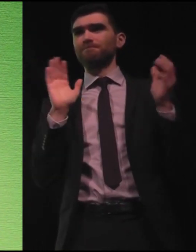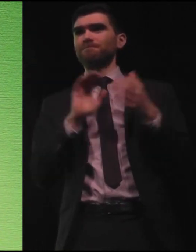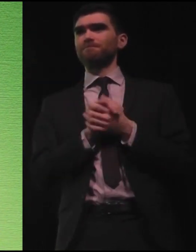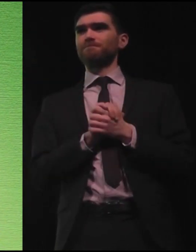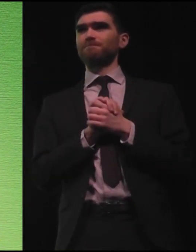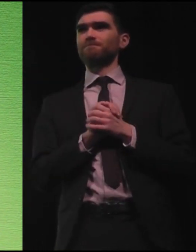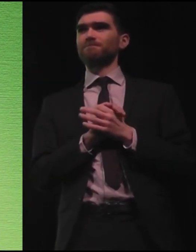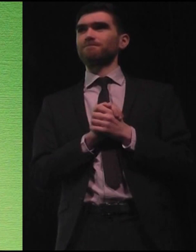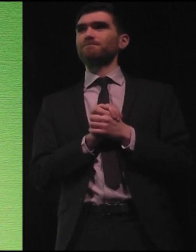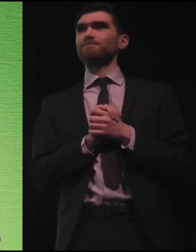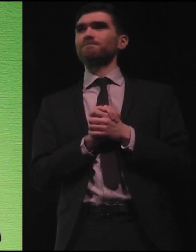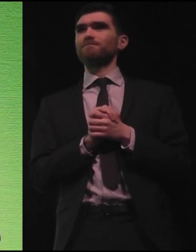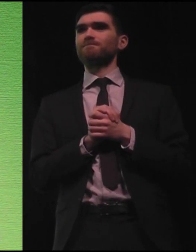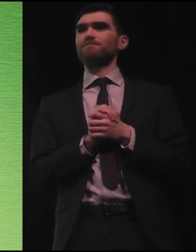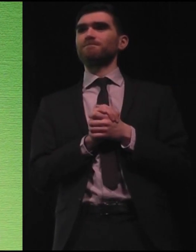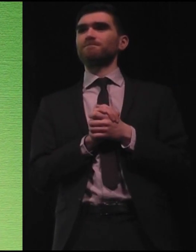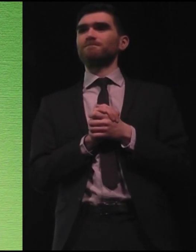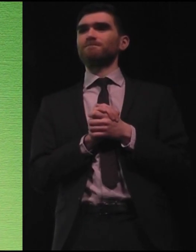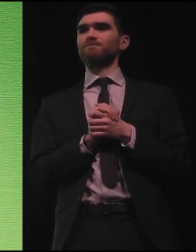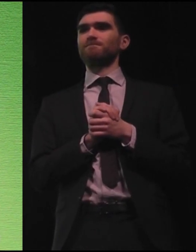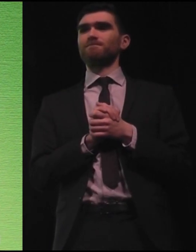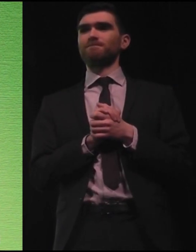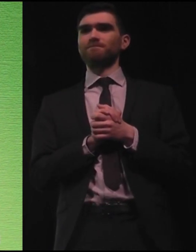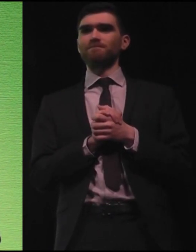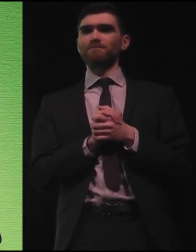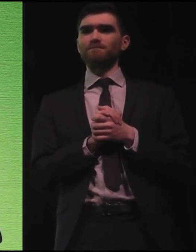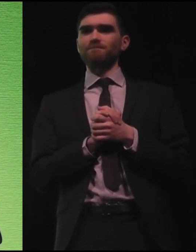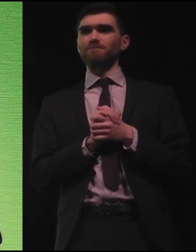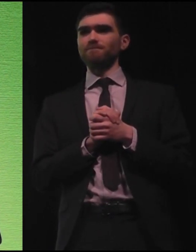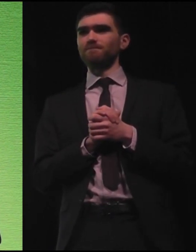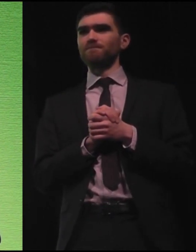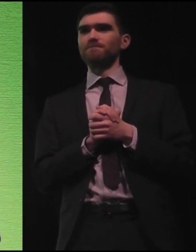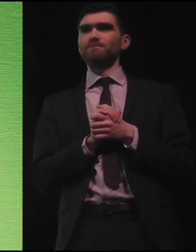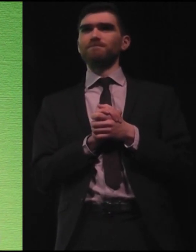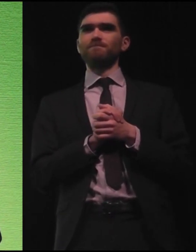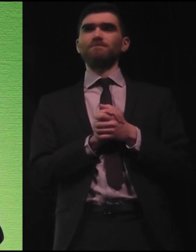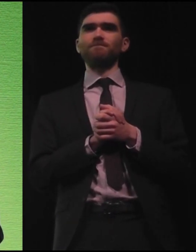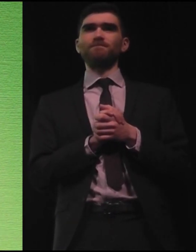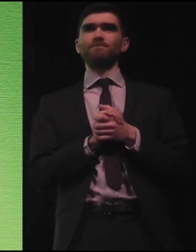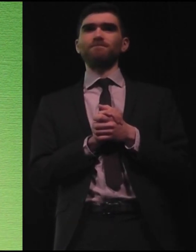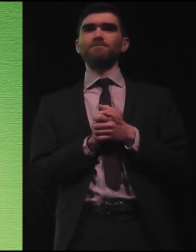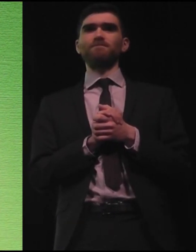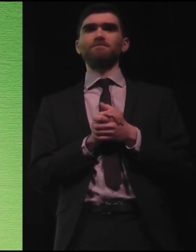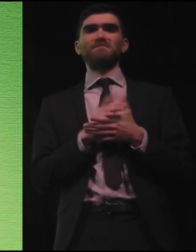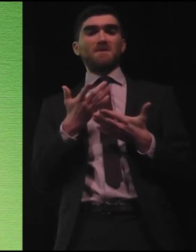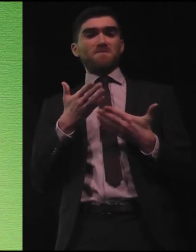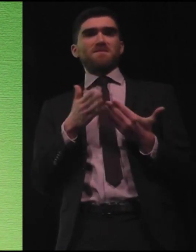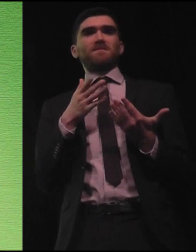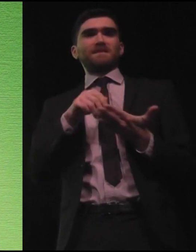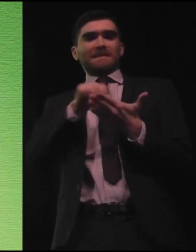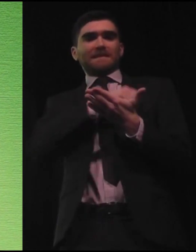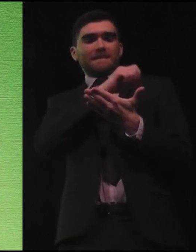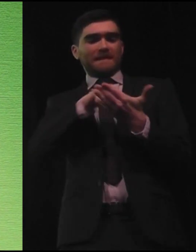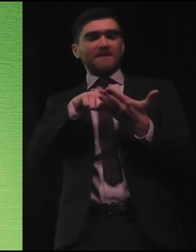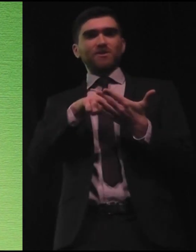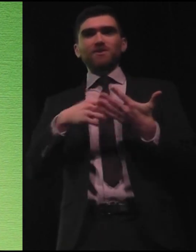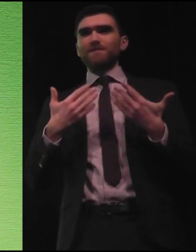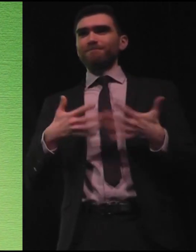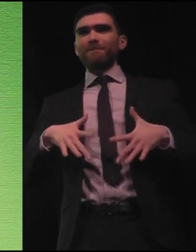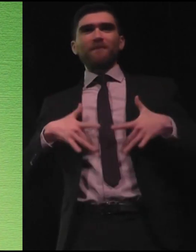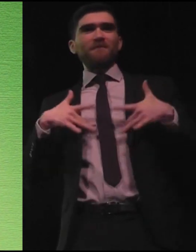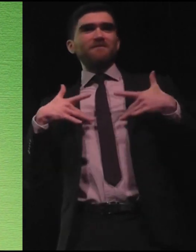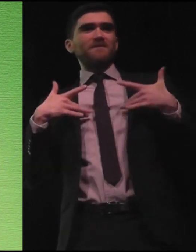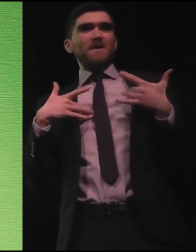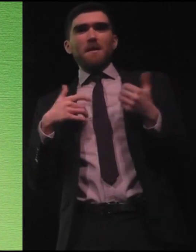We go into this election bigger and bolder than ever before, and with the greatest opportunity of a generation